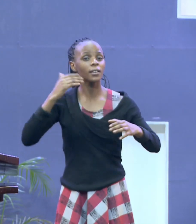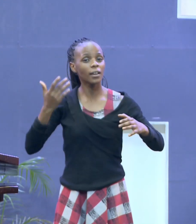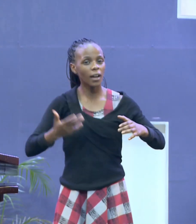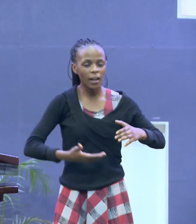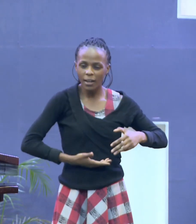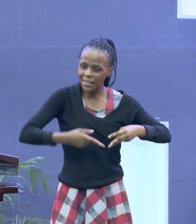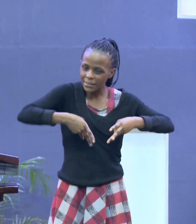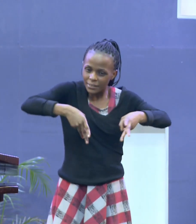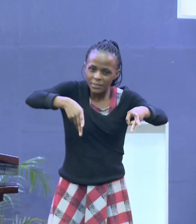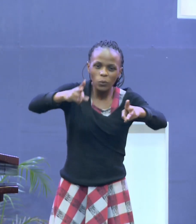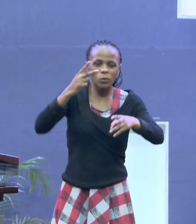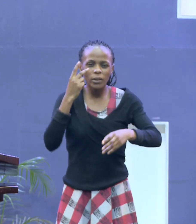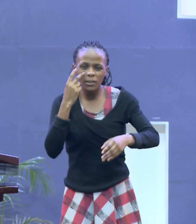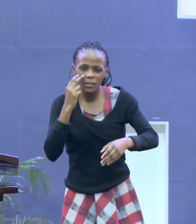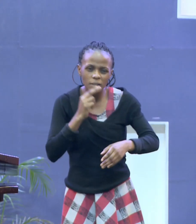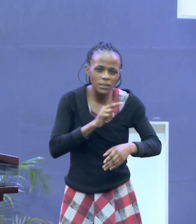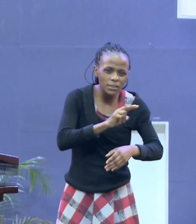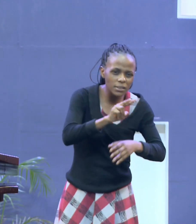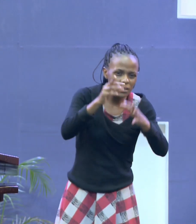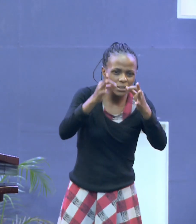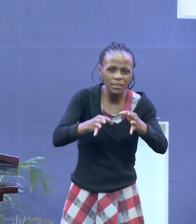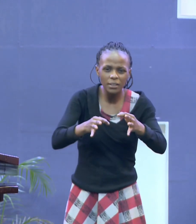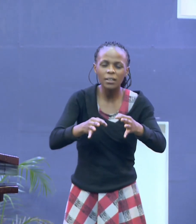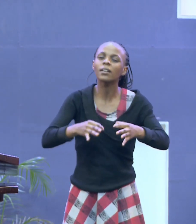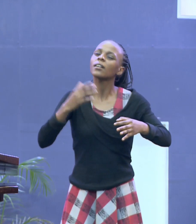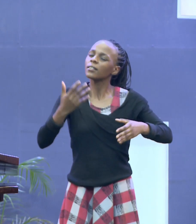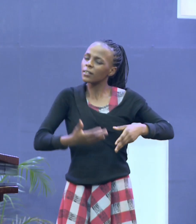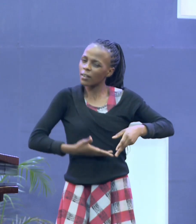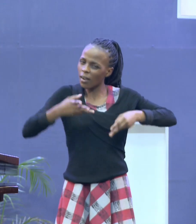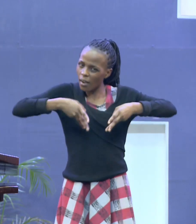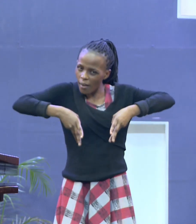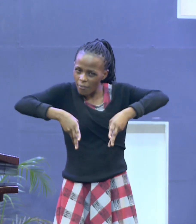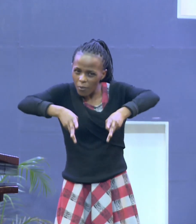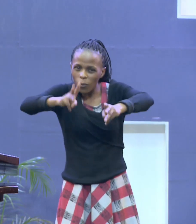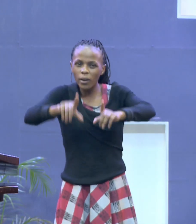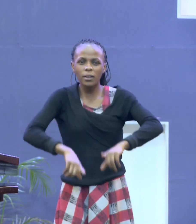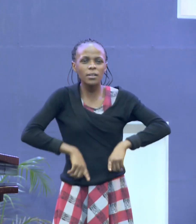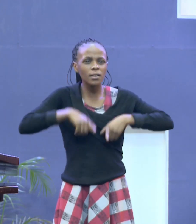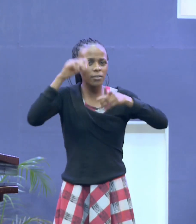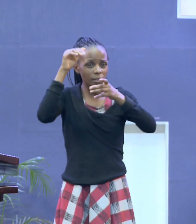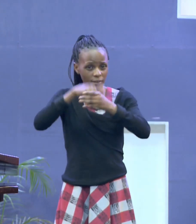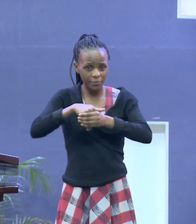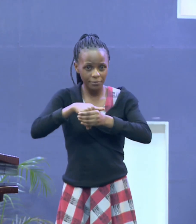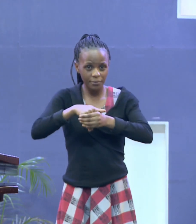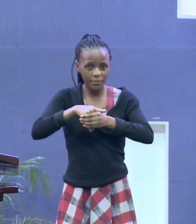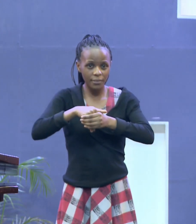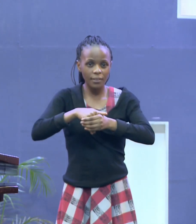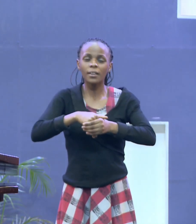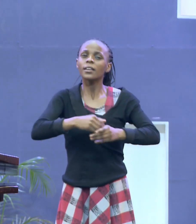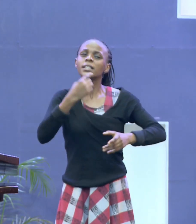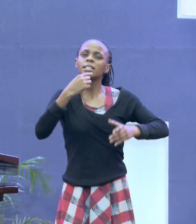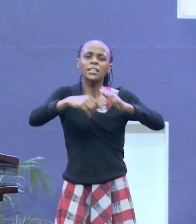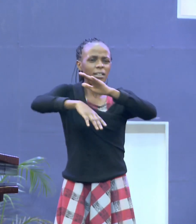Zirina endaba y'ebintu. They have a way they perceive. Zirina obulamu mwe zitambulira. There is a life in which they move. Agamba, do